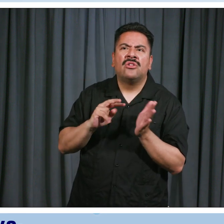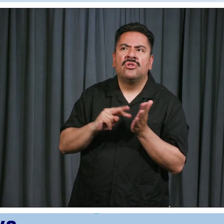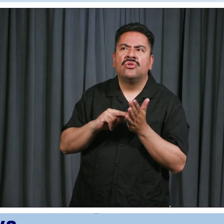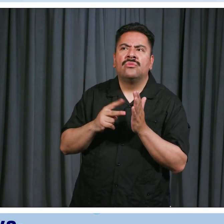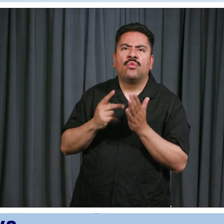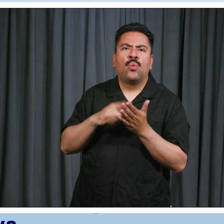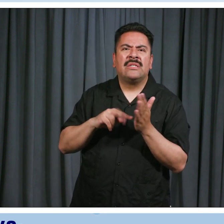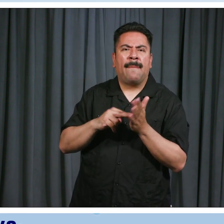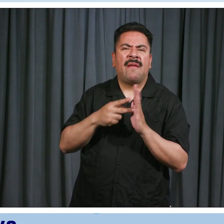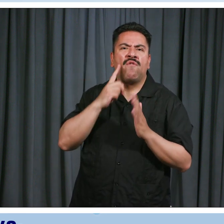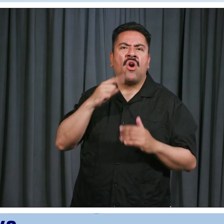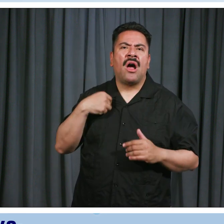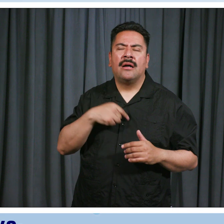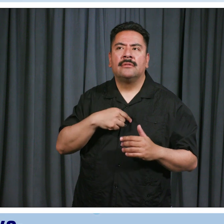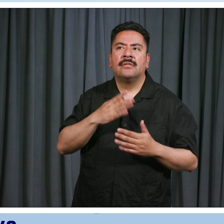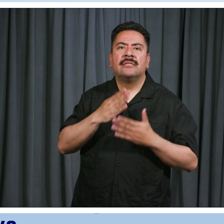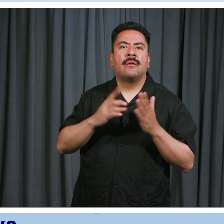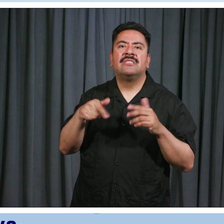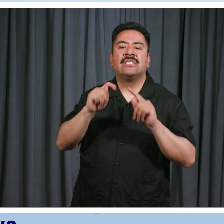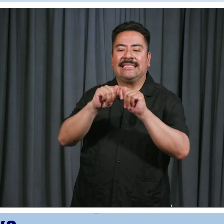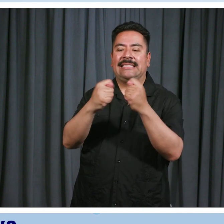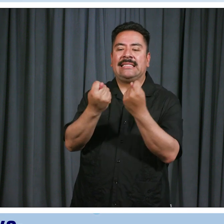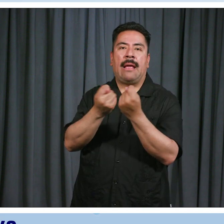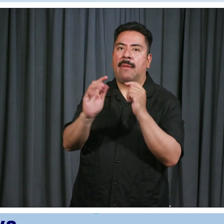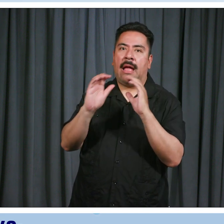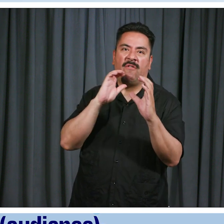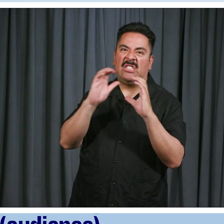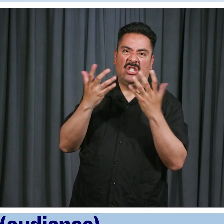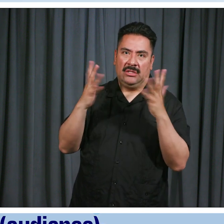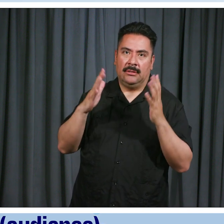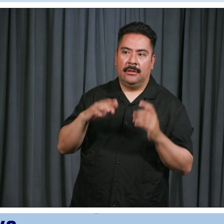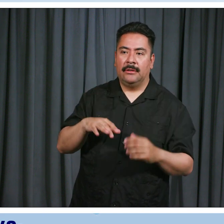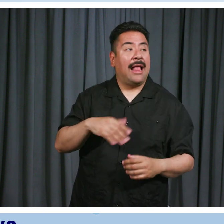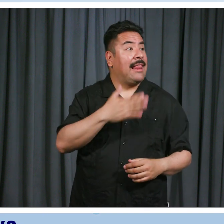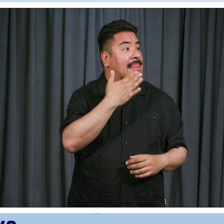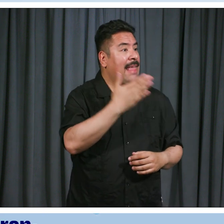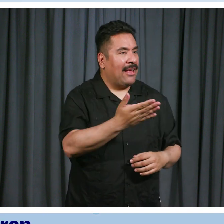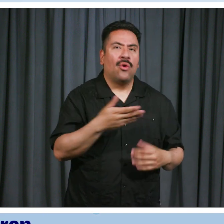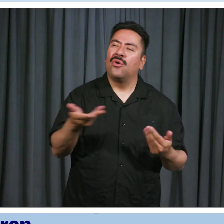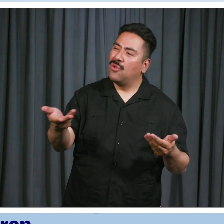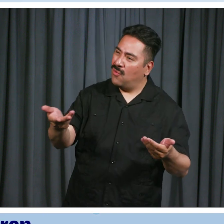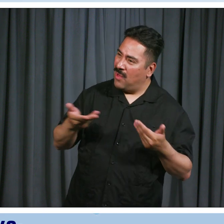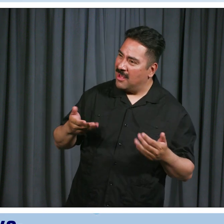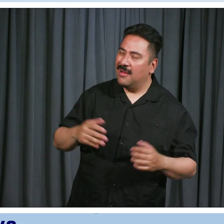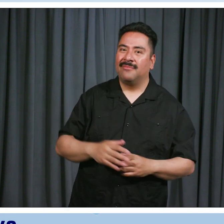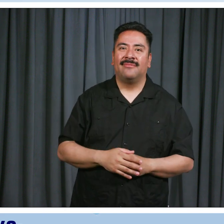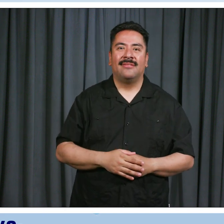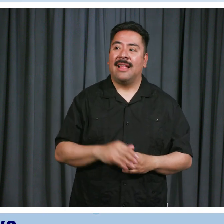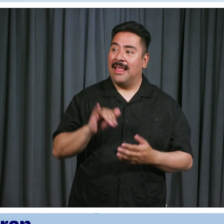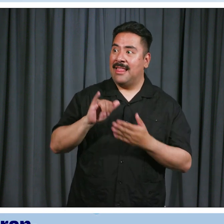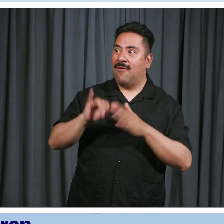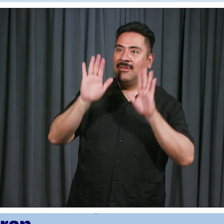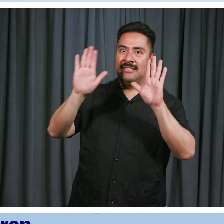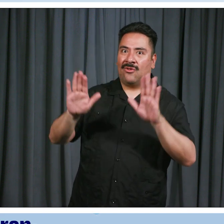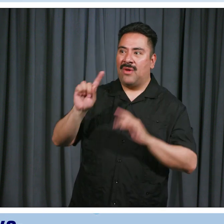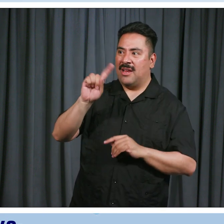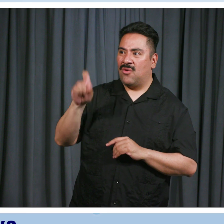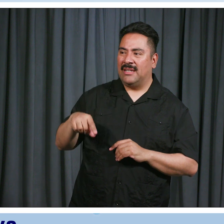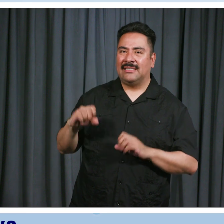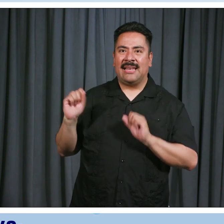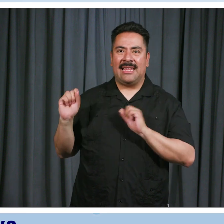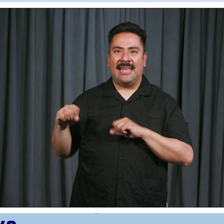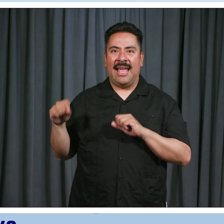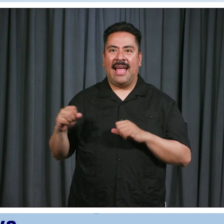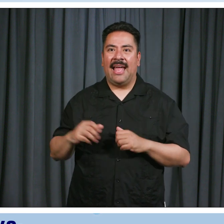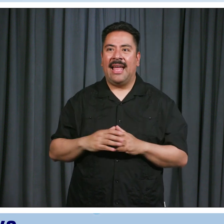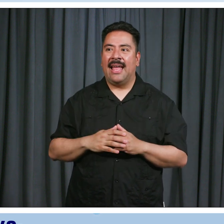that mean? So some of that is just like team conversations. Thank you. Of course. Great. That was a great question. Yeah. Oh, we're